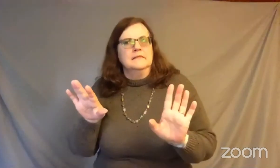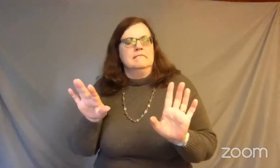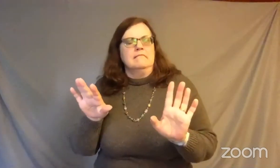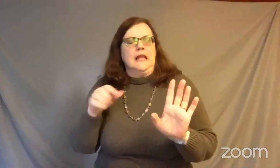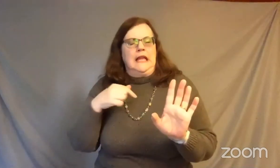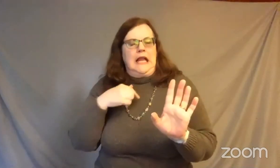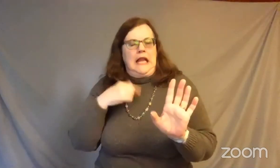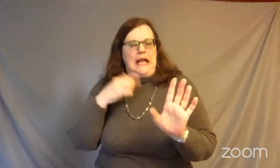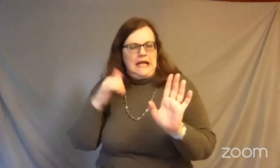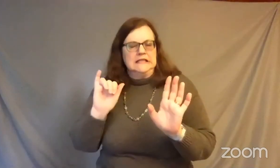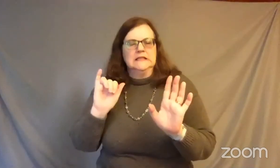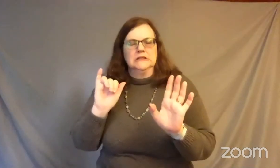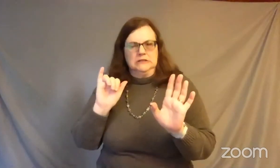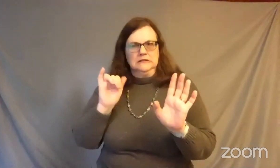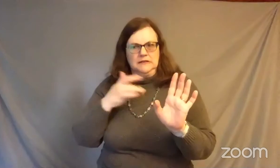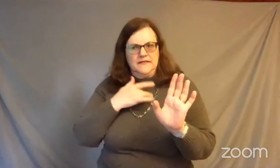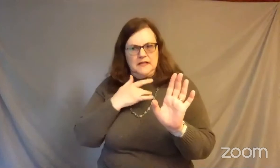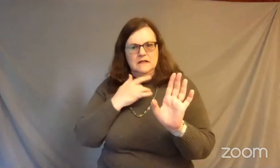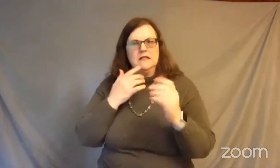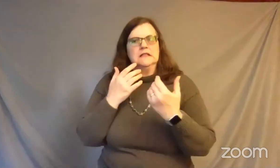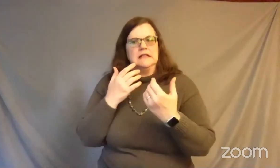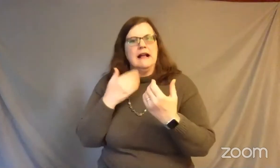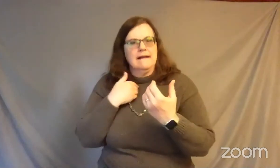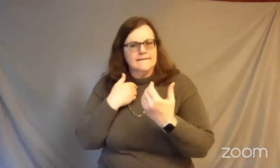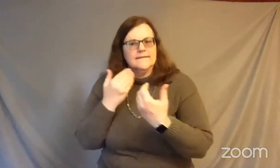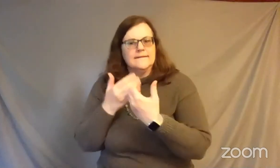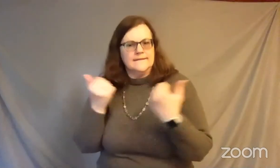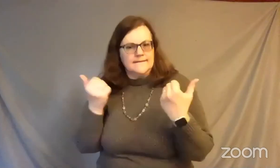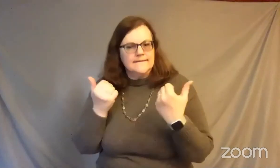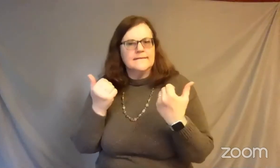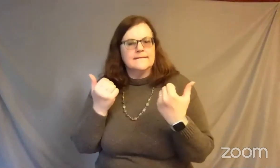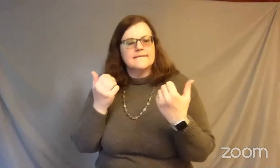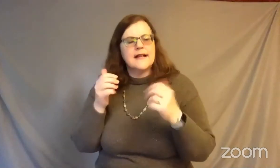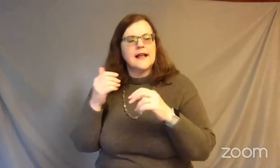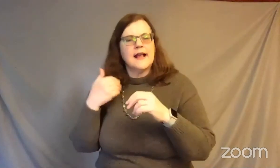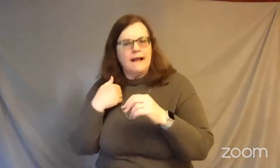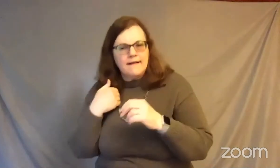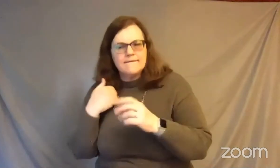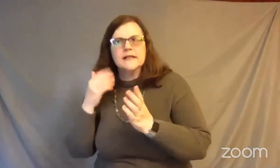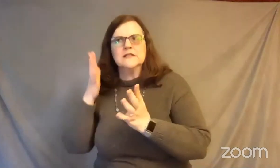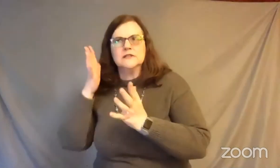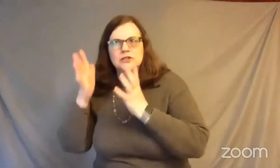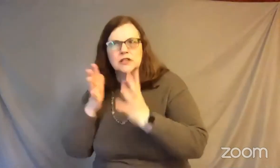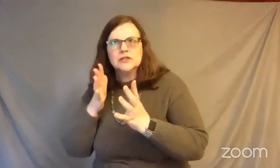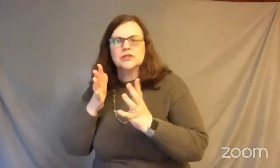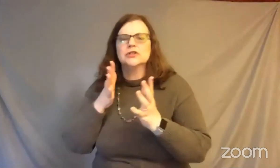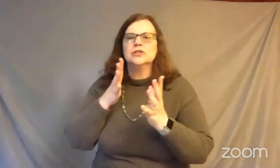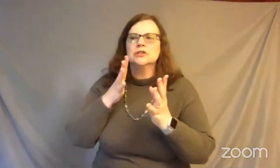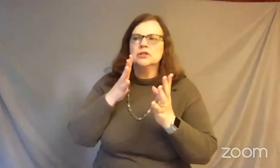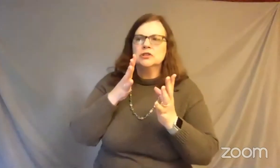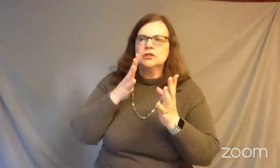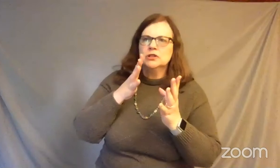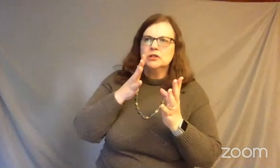I wouldn't say that it's all within one system. I do still feel like there is some separation.